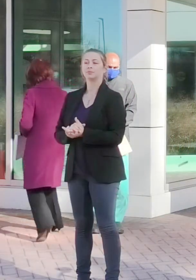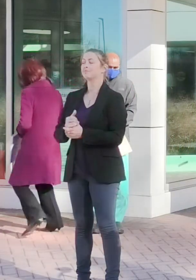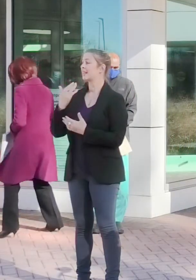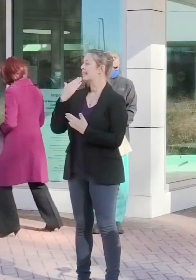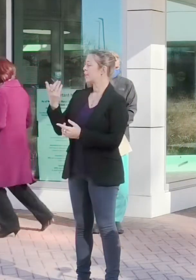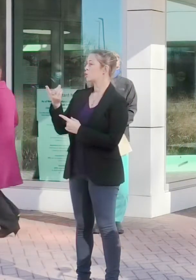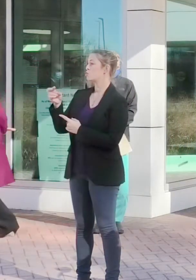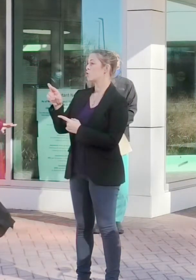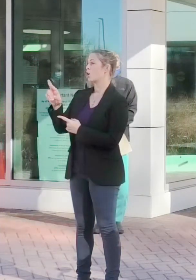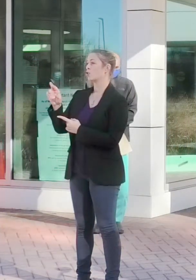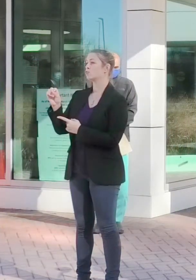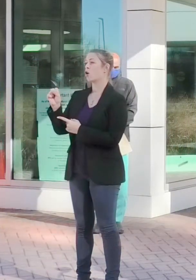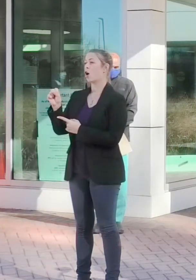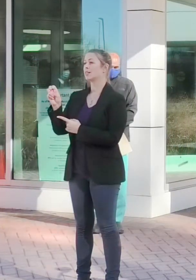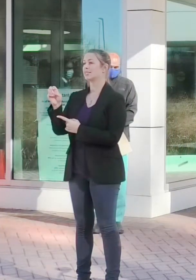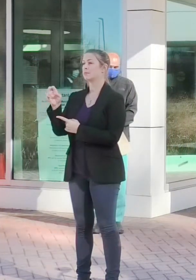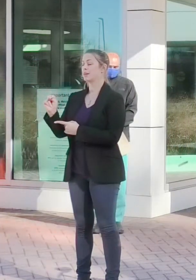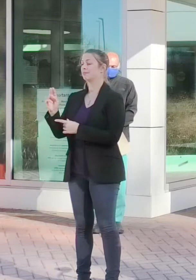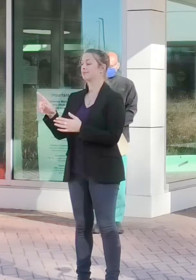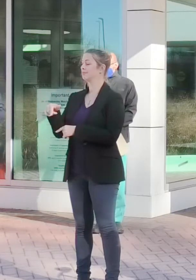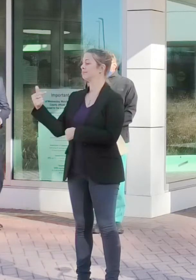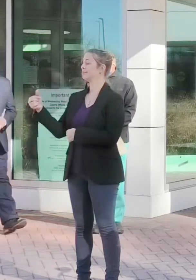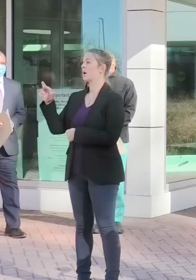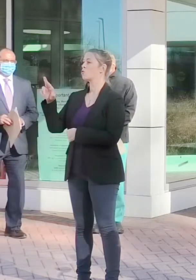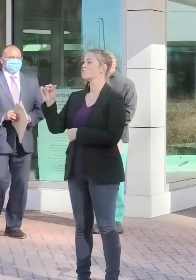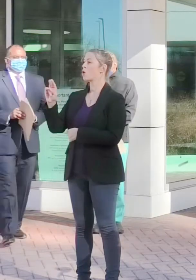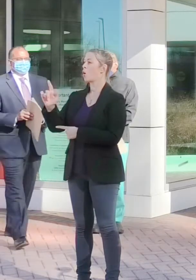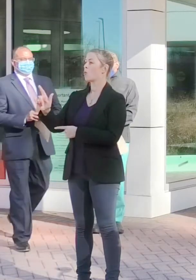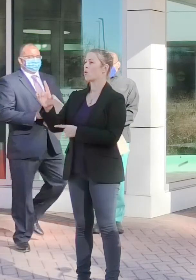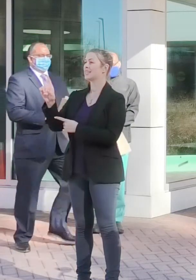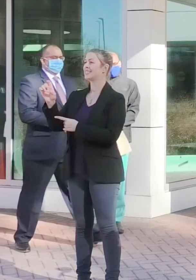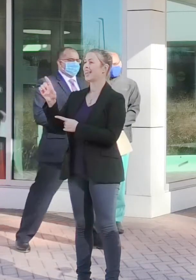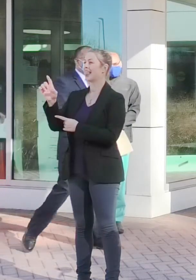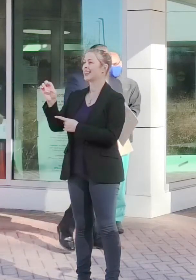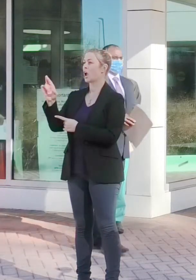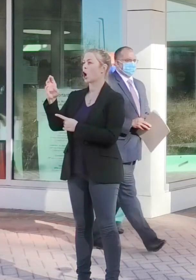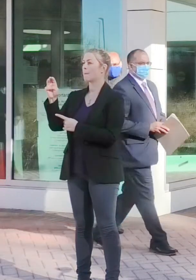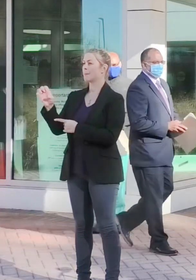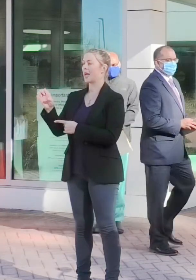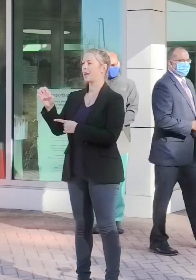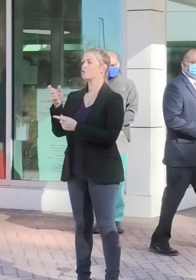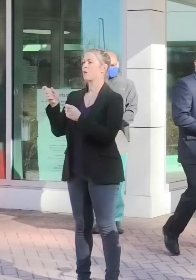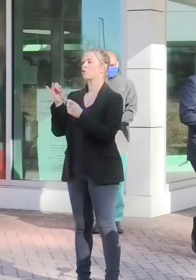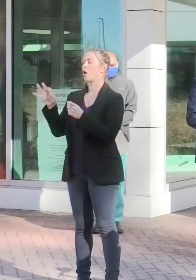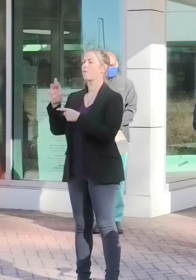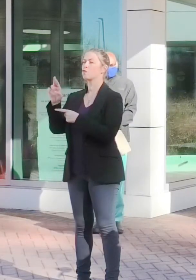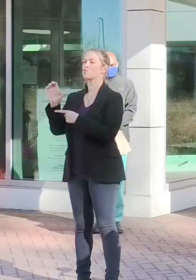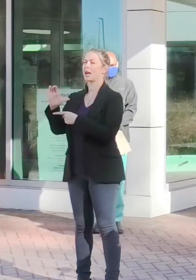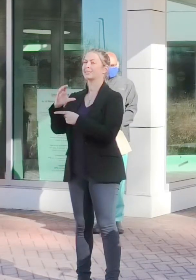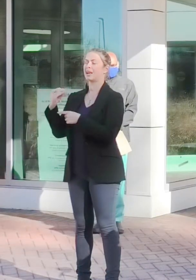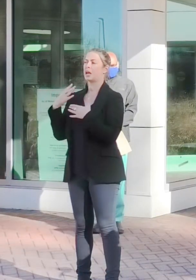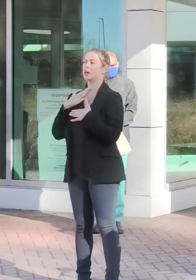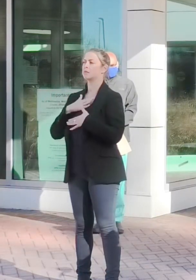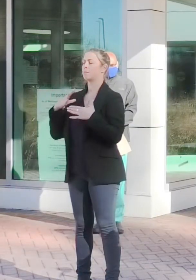Thank you, Dr. Rossman. Now we'll hear from Raul Delerme, Director of Recreation and Parks.